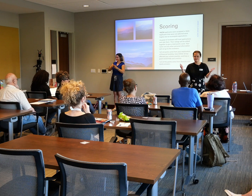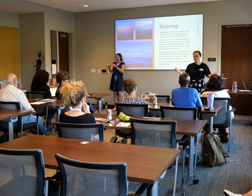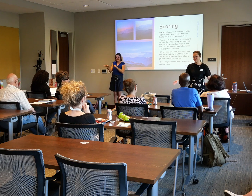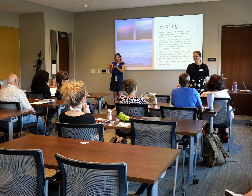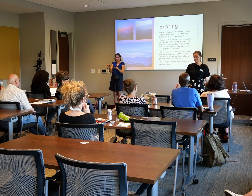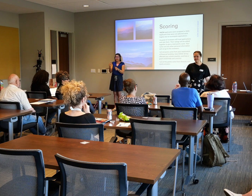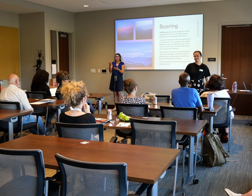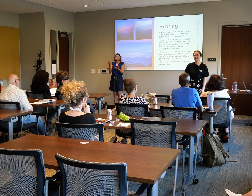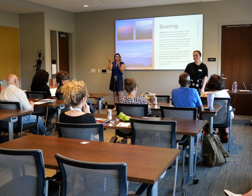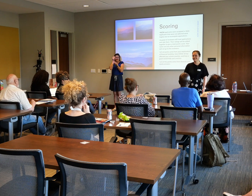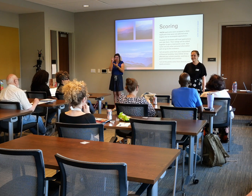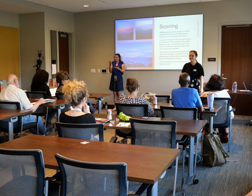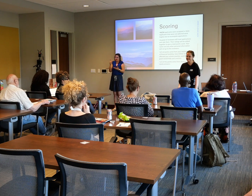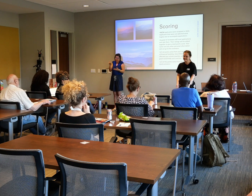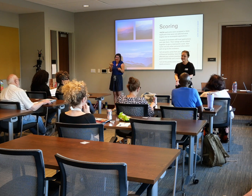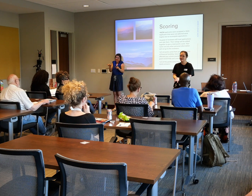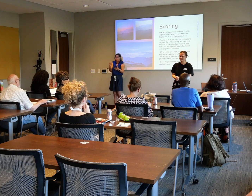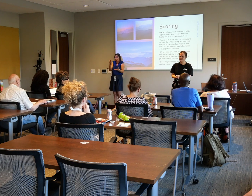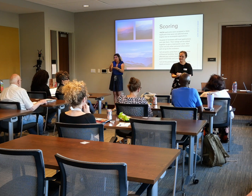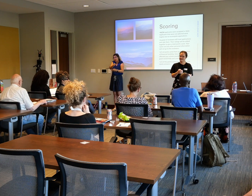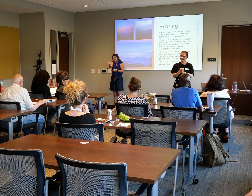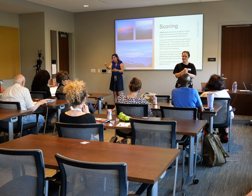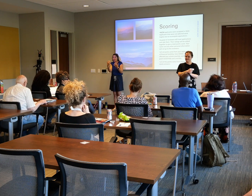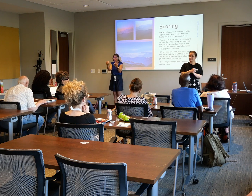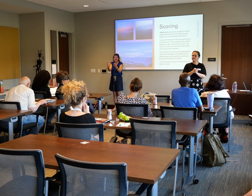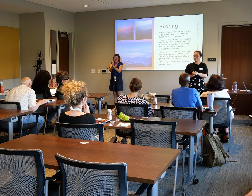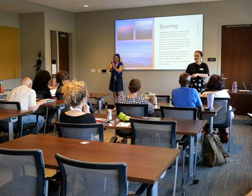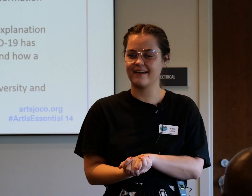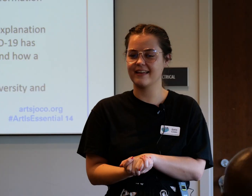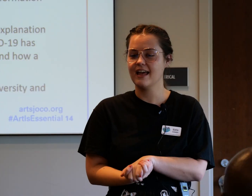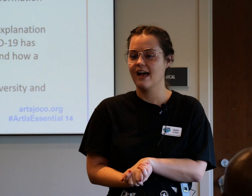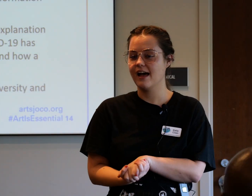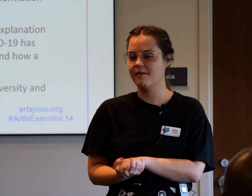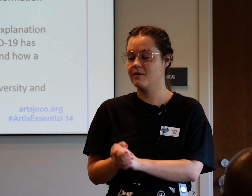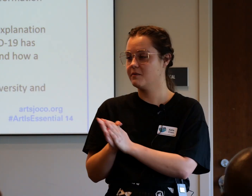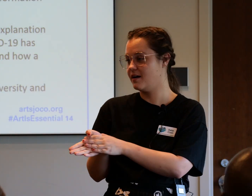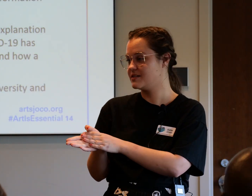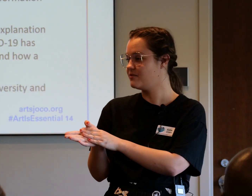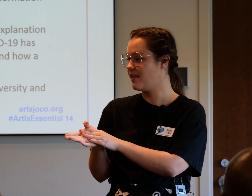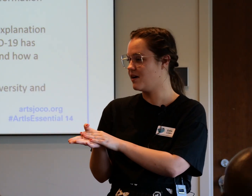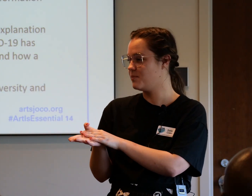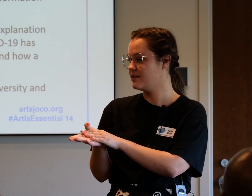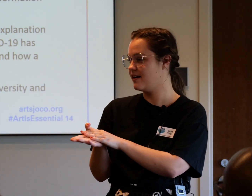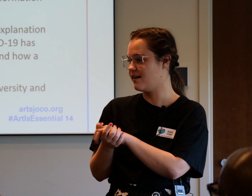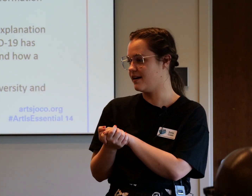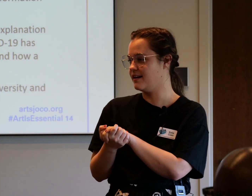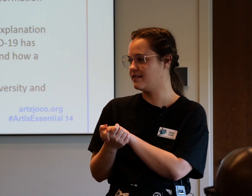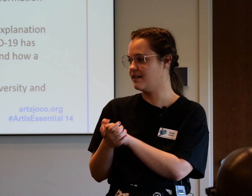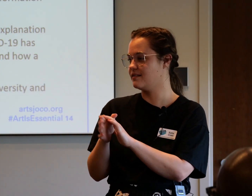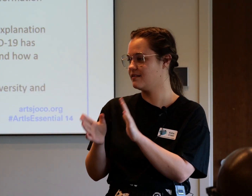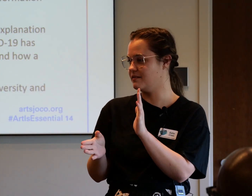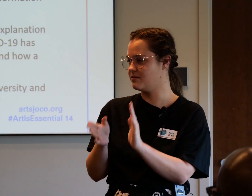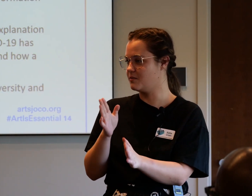and info should be the same. Okay. Probably won't learn anything new between now and then. And we will also follow up